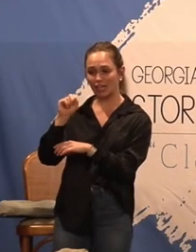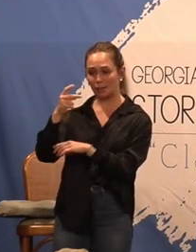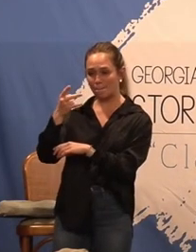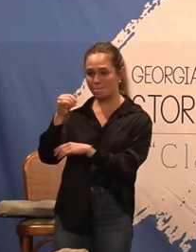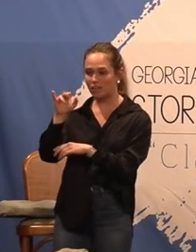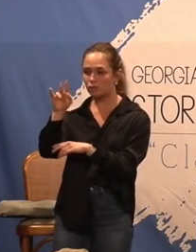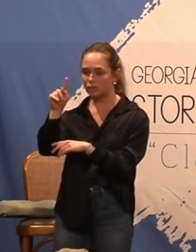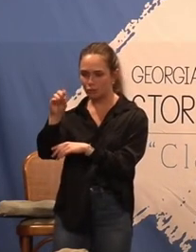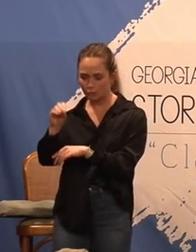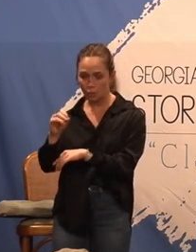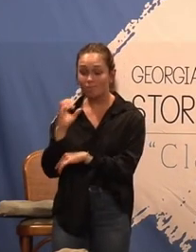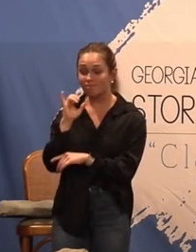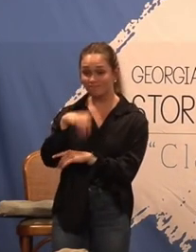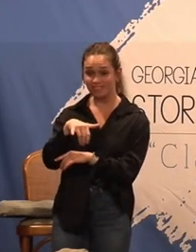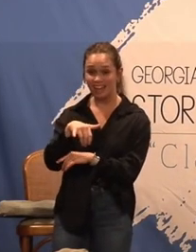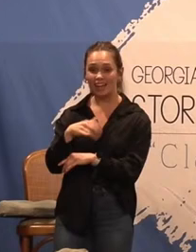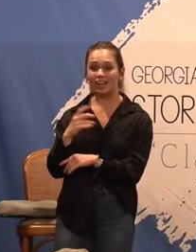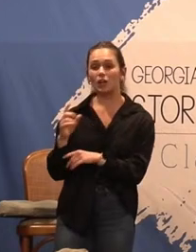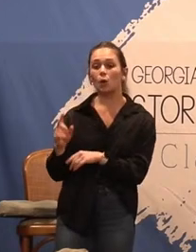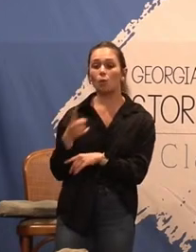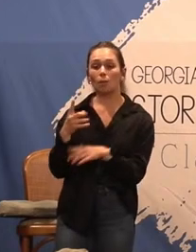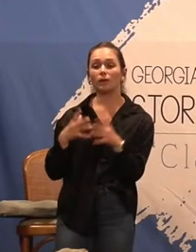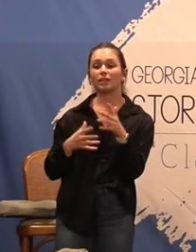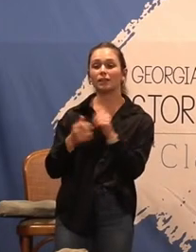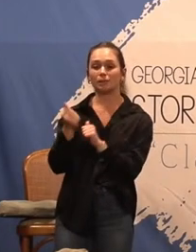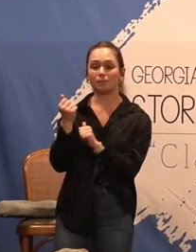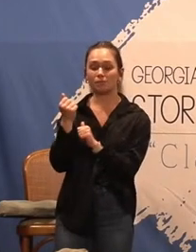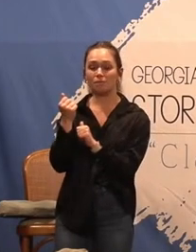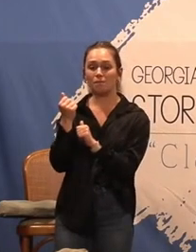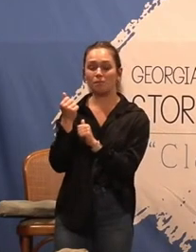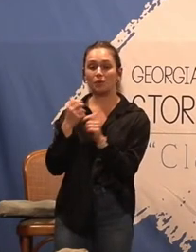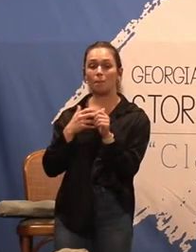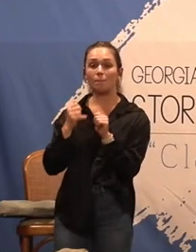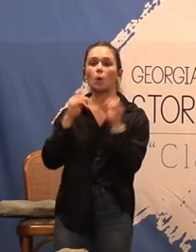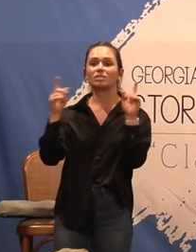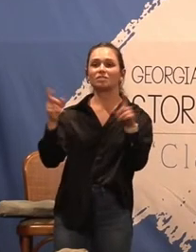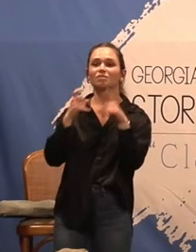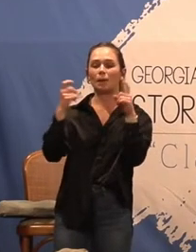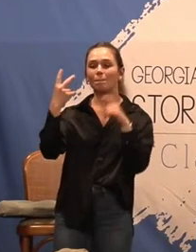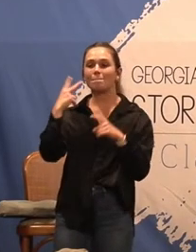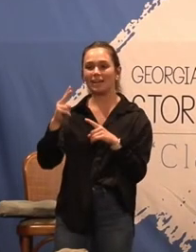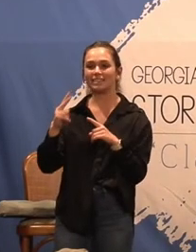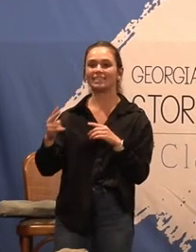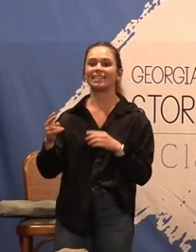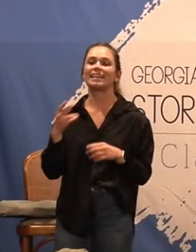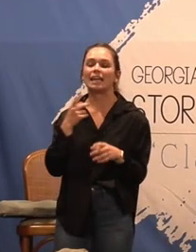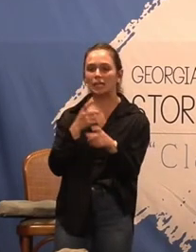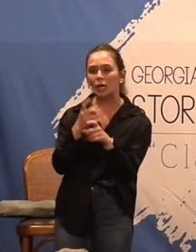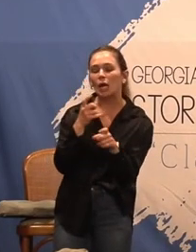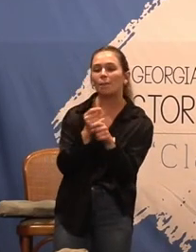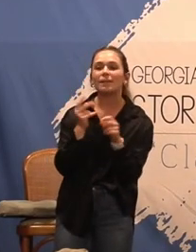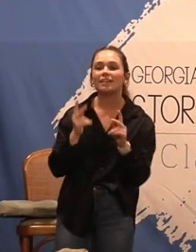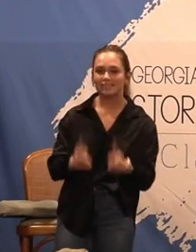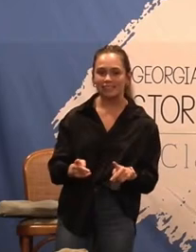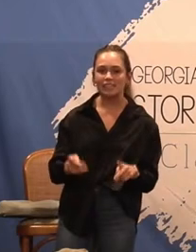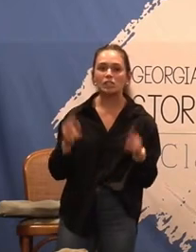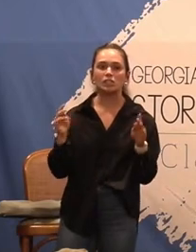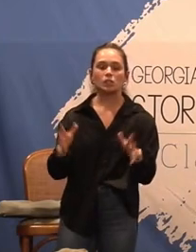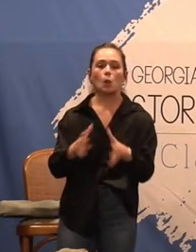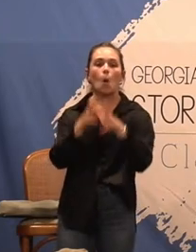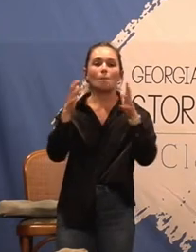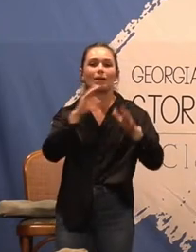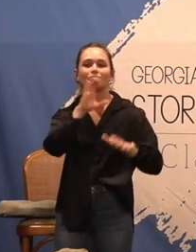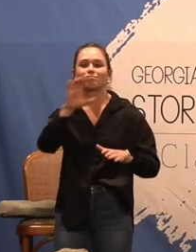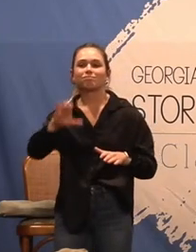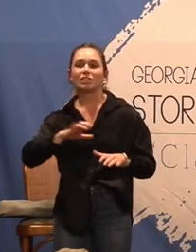know who Chespirito is. Chespirito is one of the most famous Mexican comedians ever. He has so many